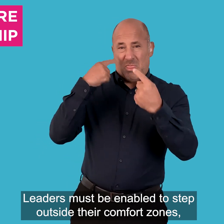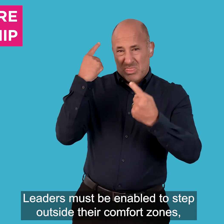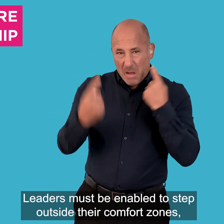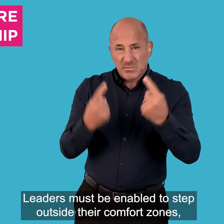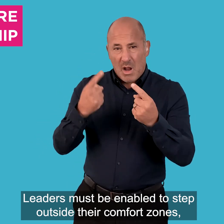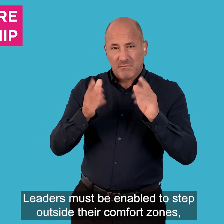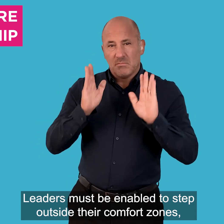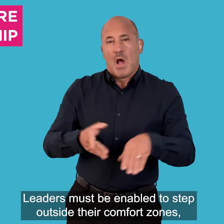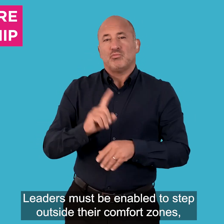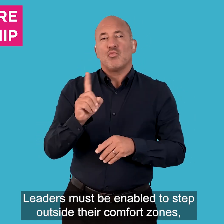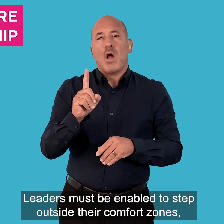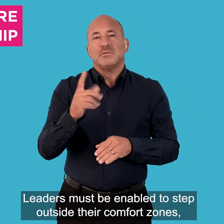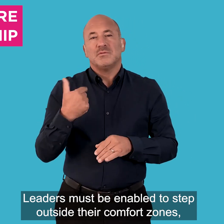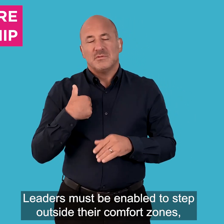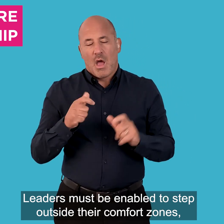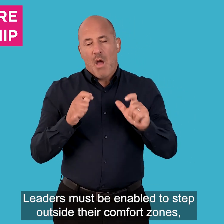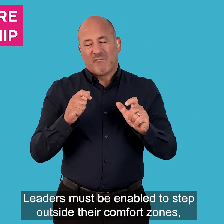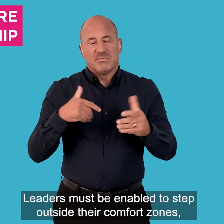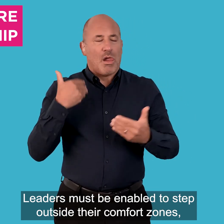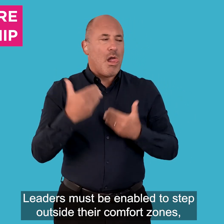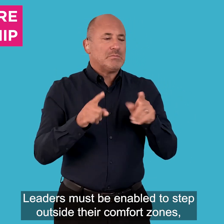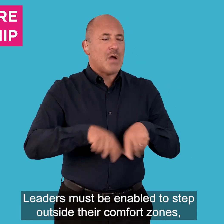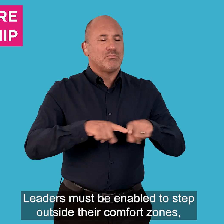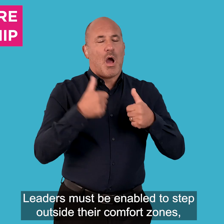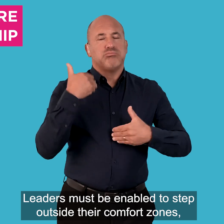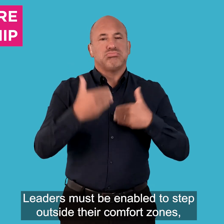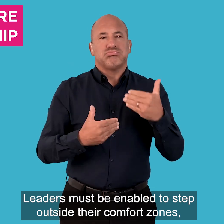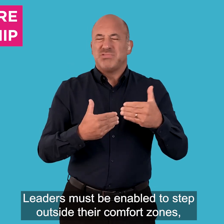Leaders must be enabled to step outside their comfort zones,